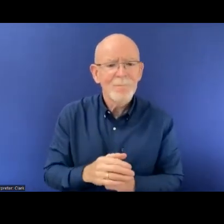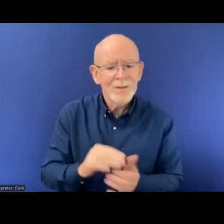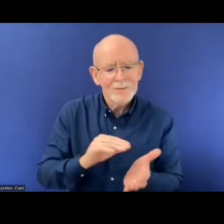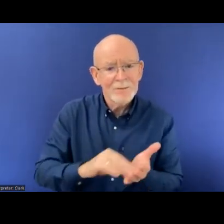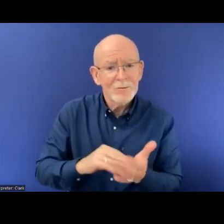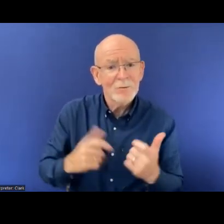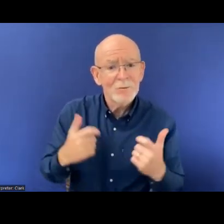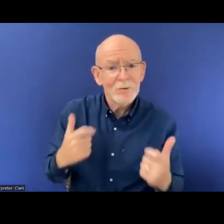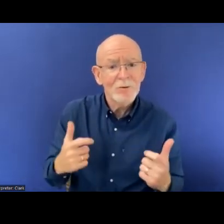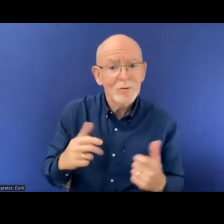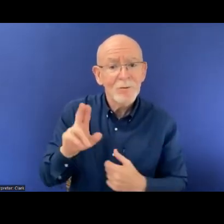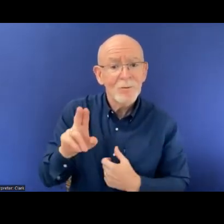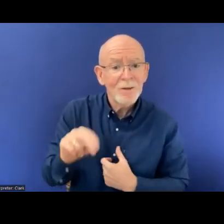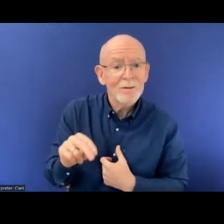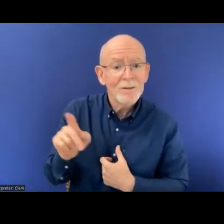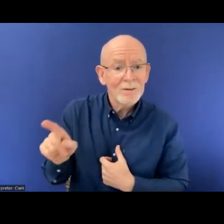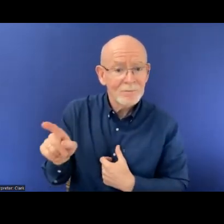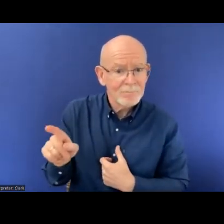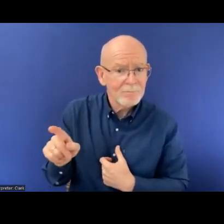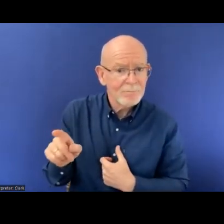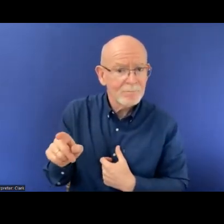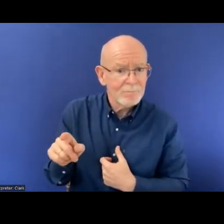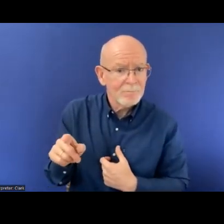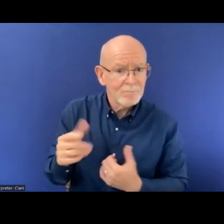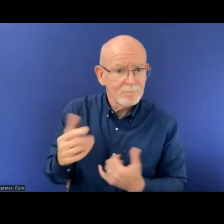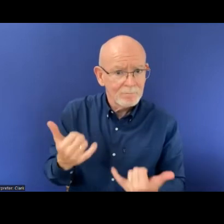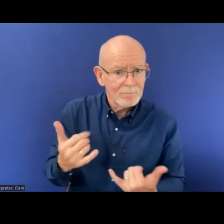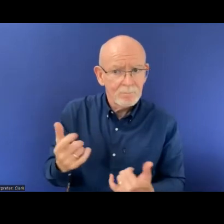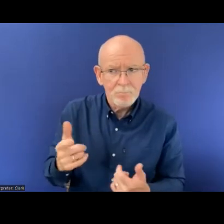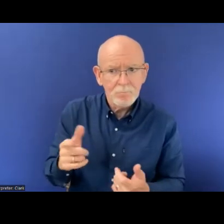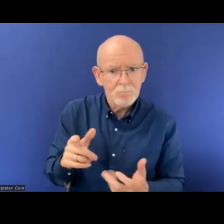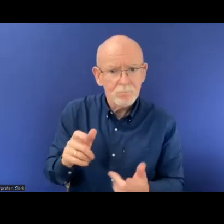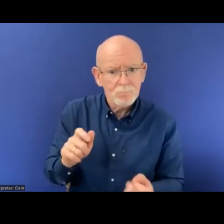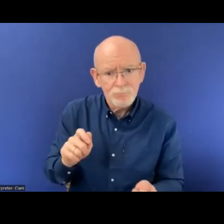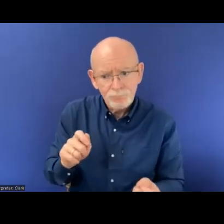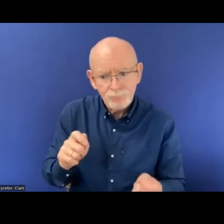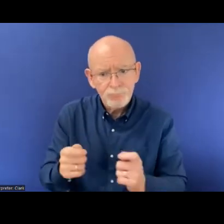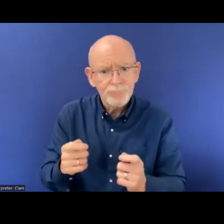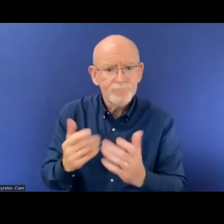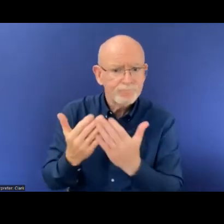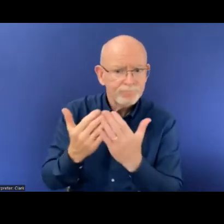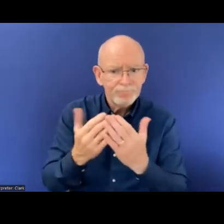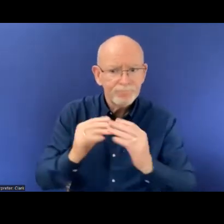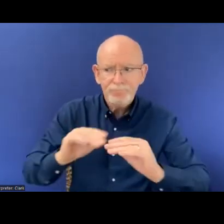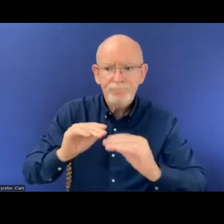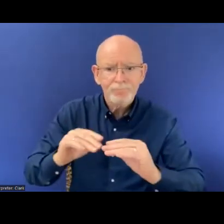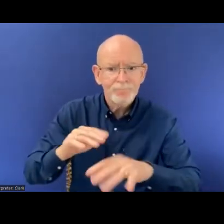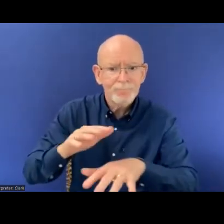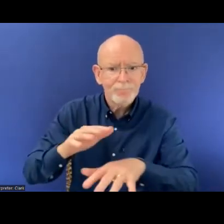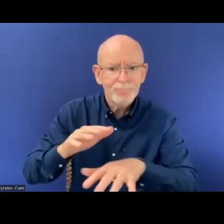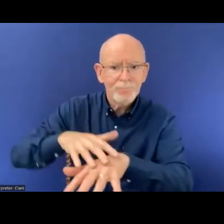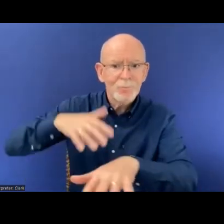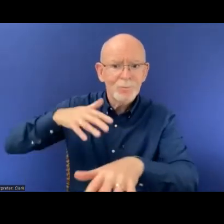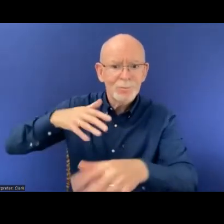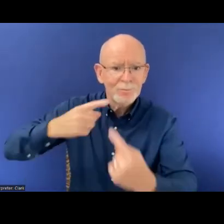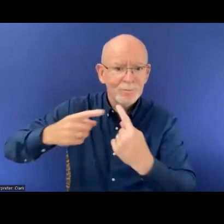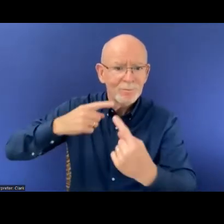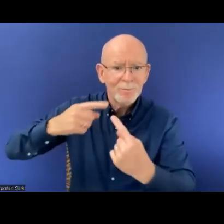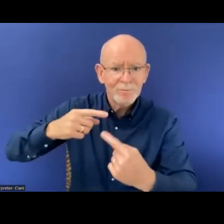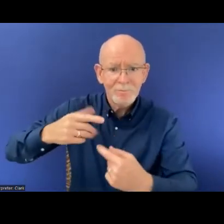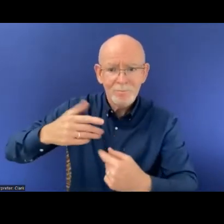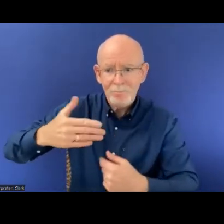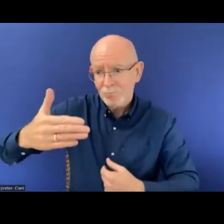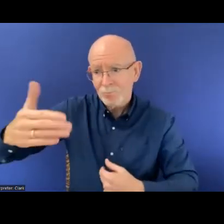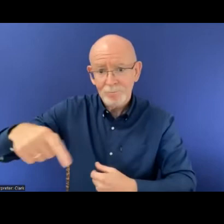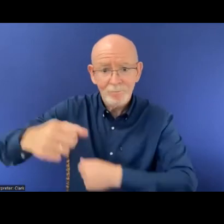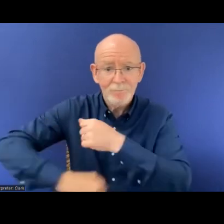education summit later this year, in September to be exact, in order to help focus the world's attention